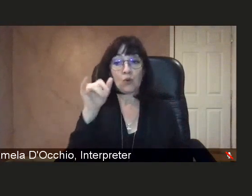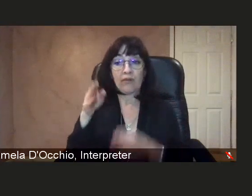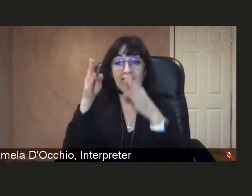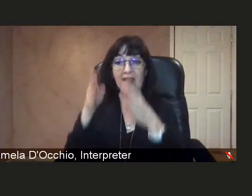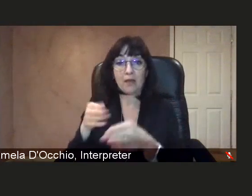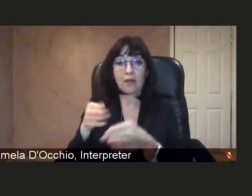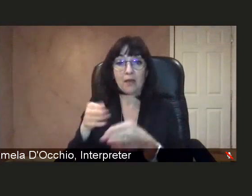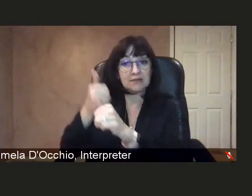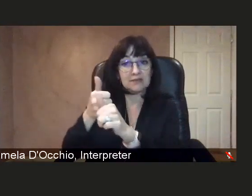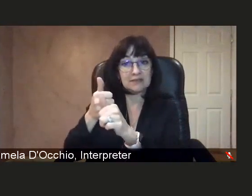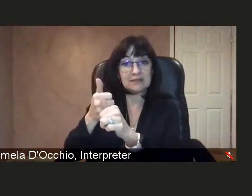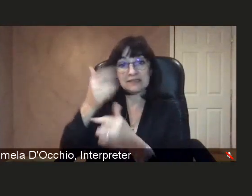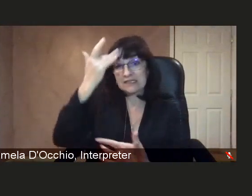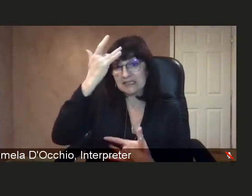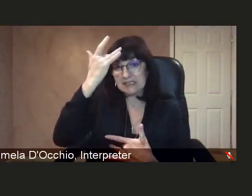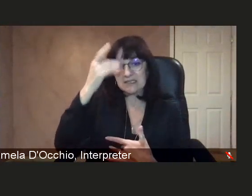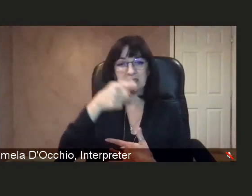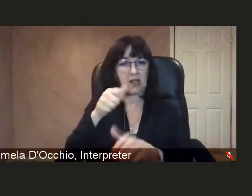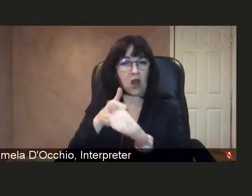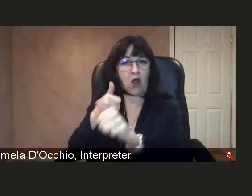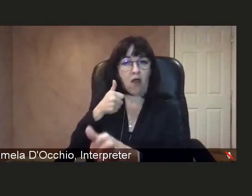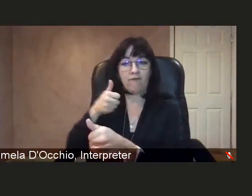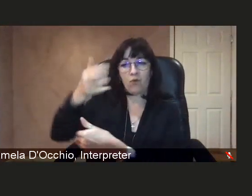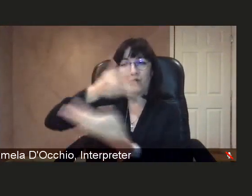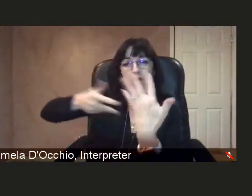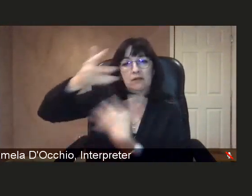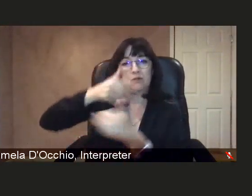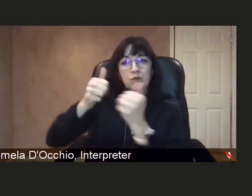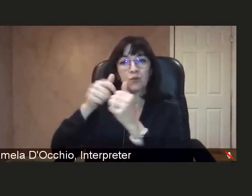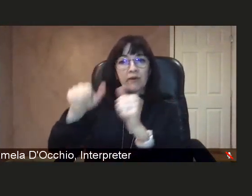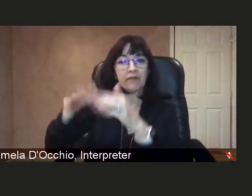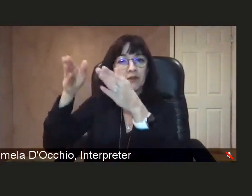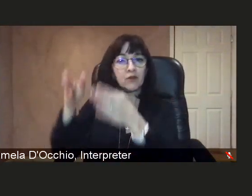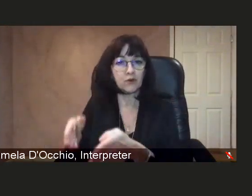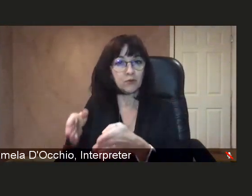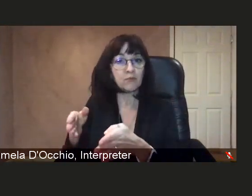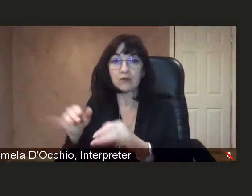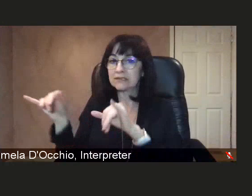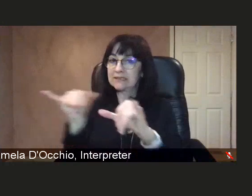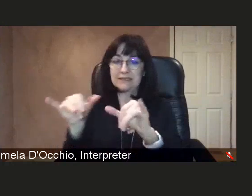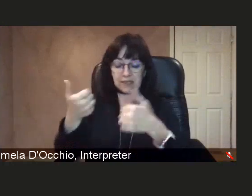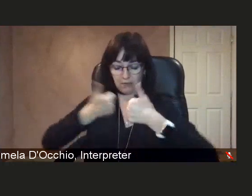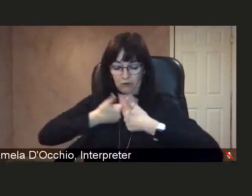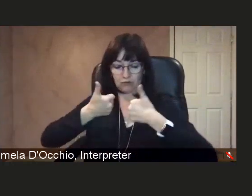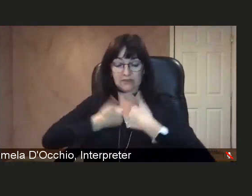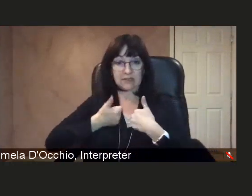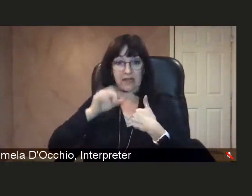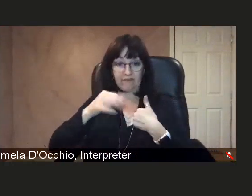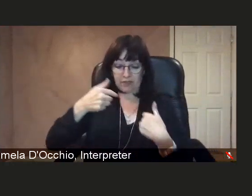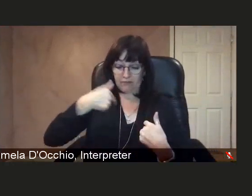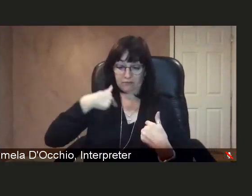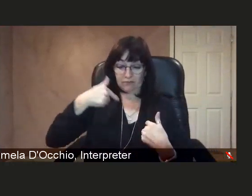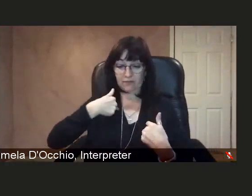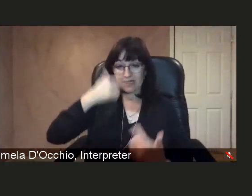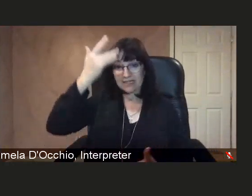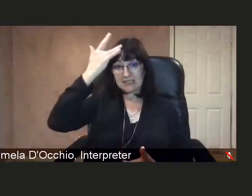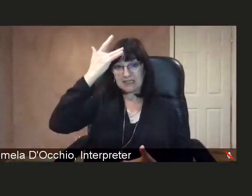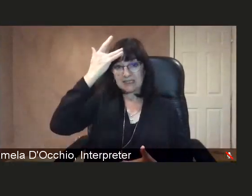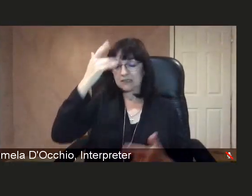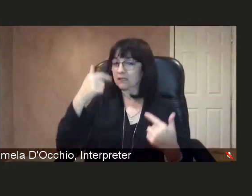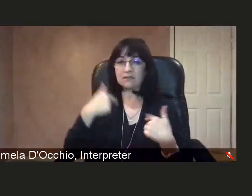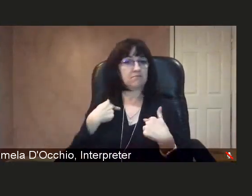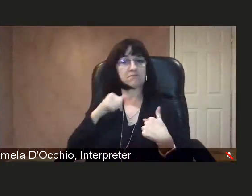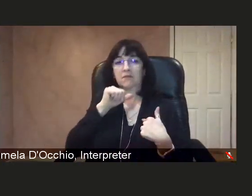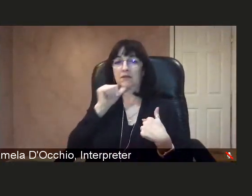avoid them if possible. That also goes for you. If you're feeling ill, you want to try to avoid situations where you might be